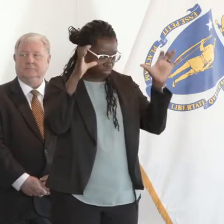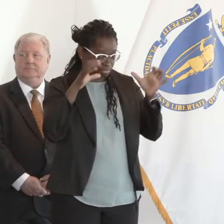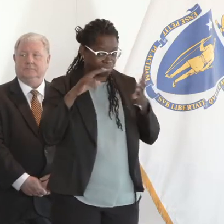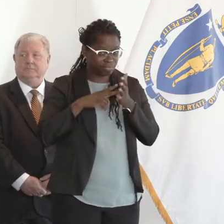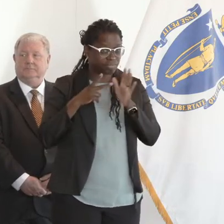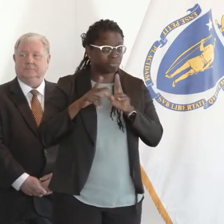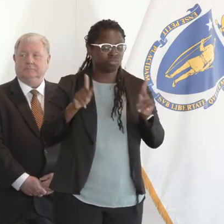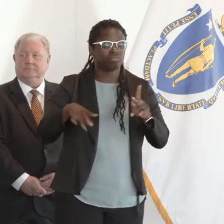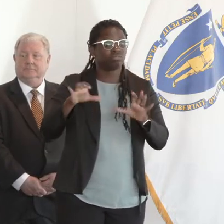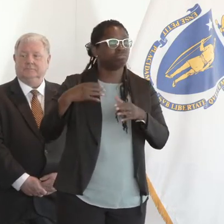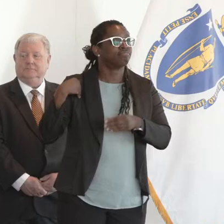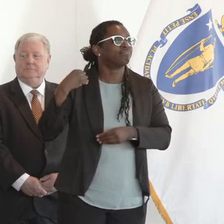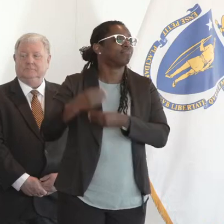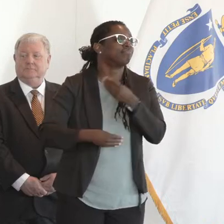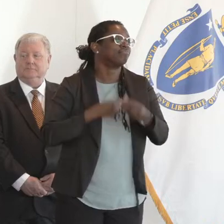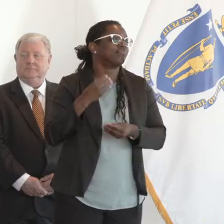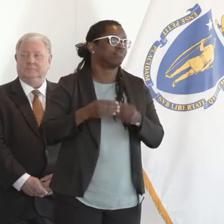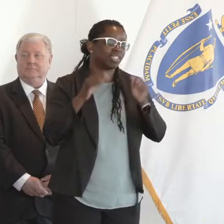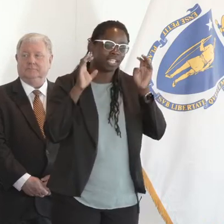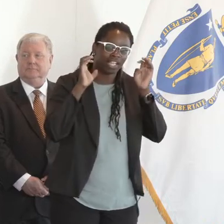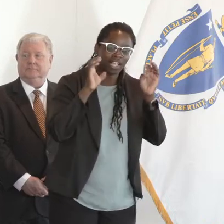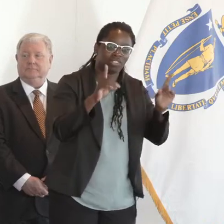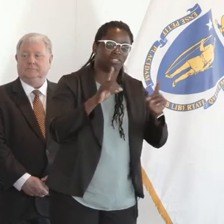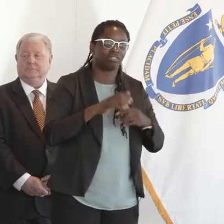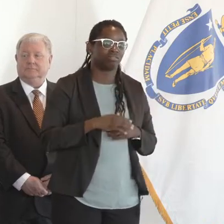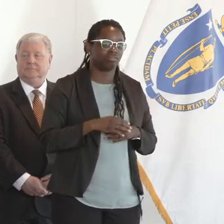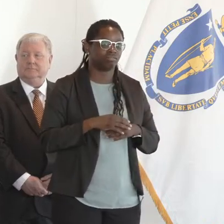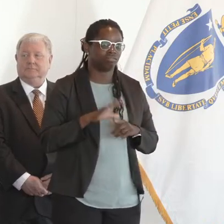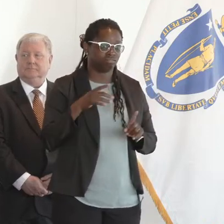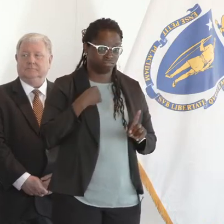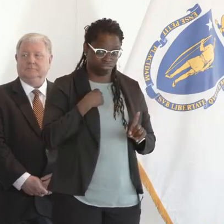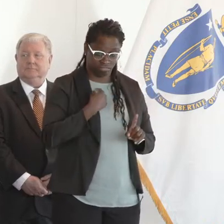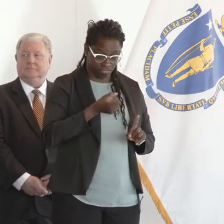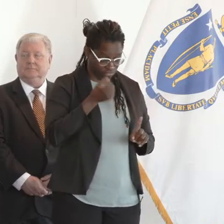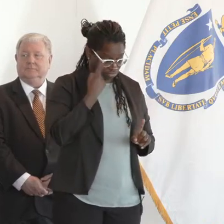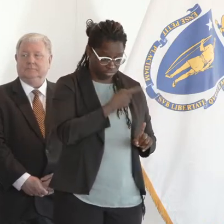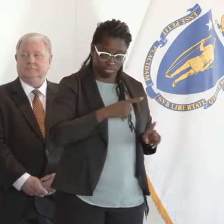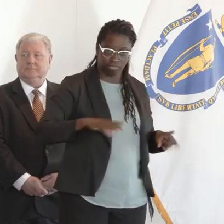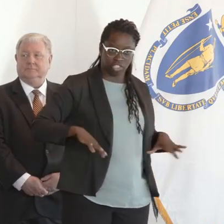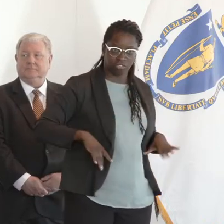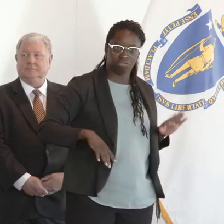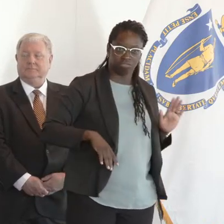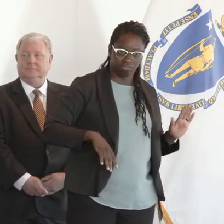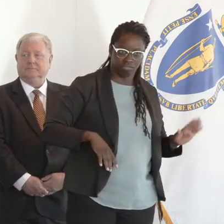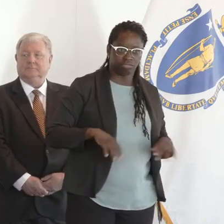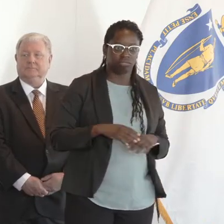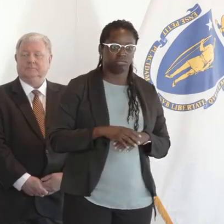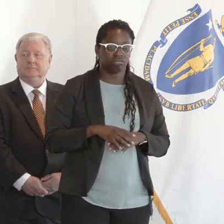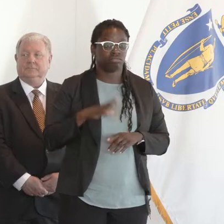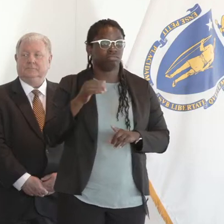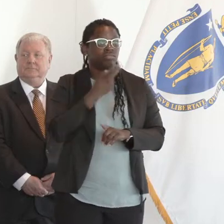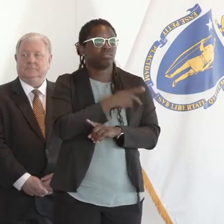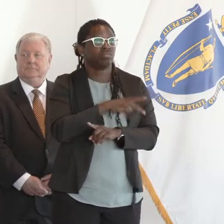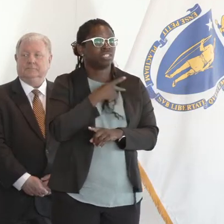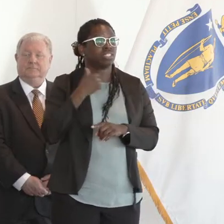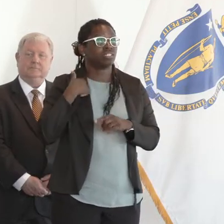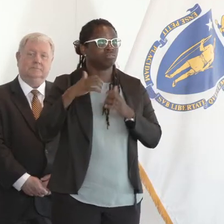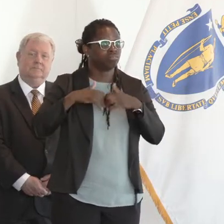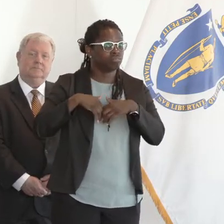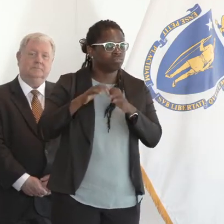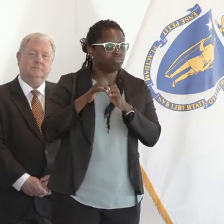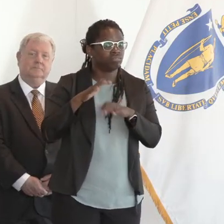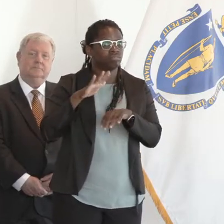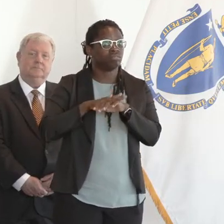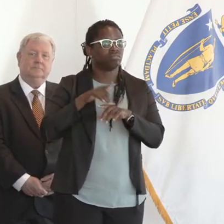education on the sea. Our province was founded on an abundant cod fishery. And through the years,